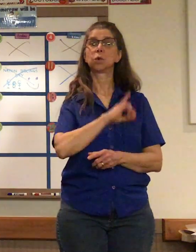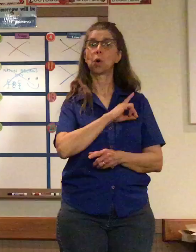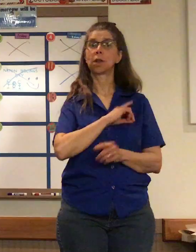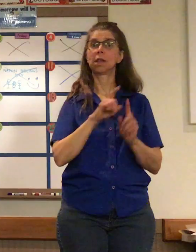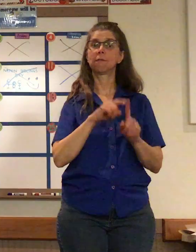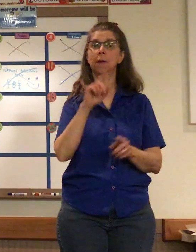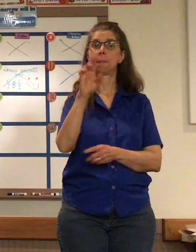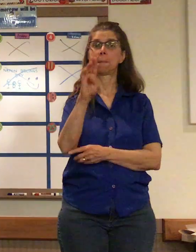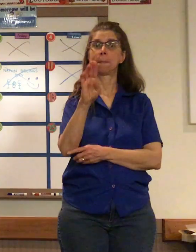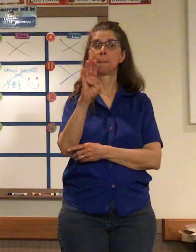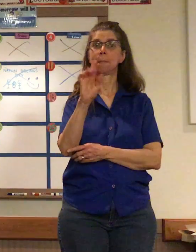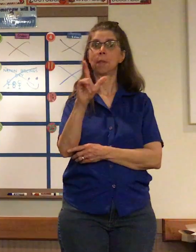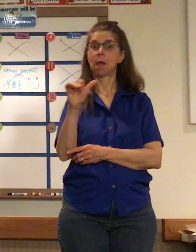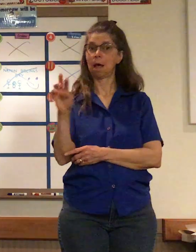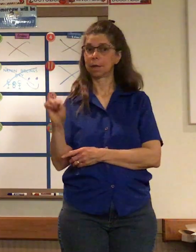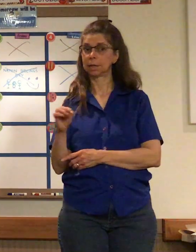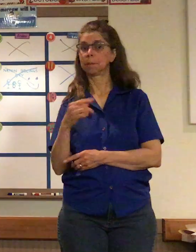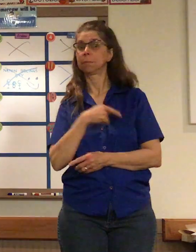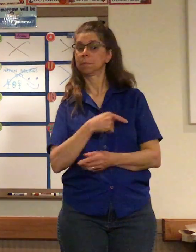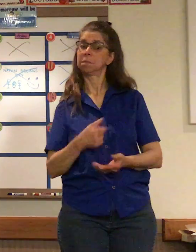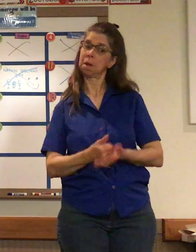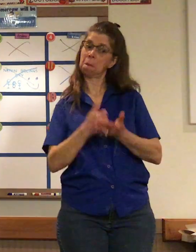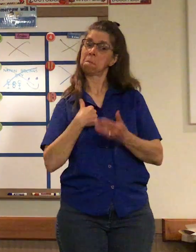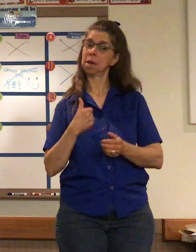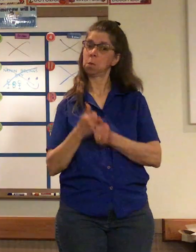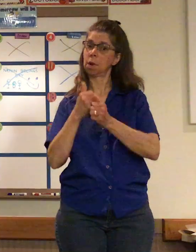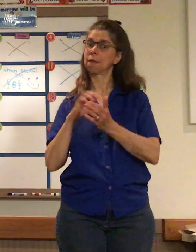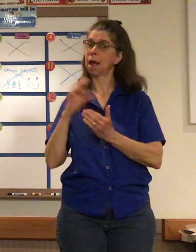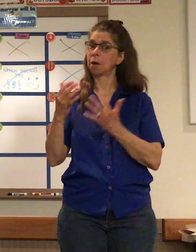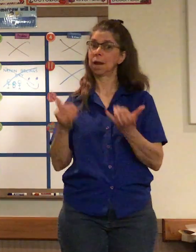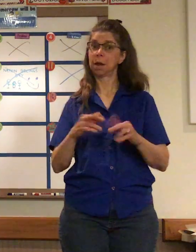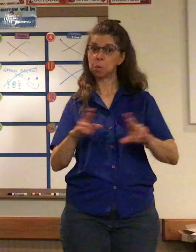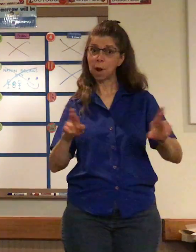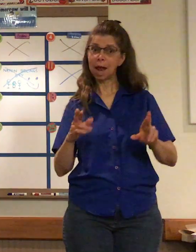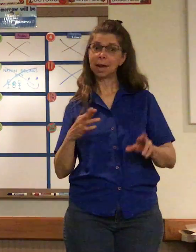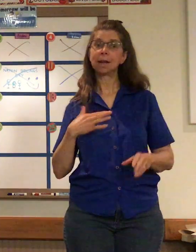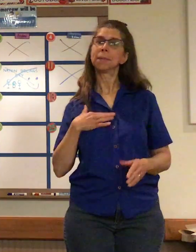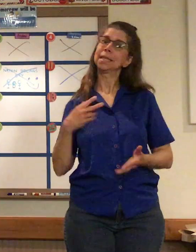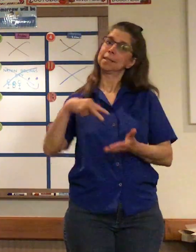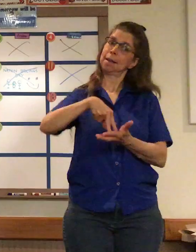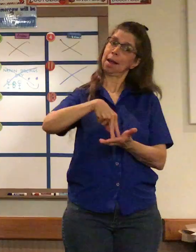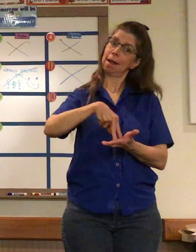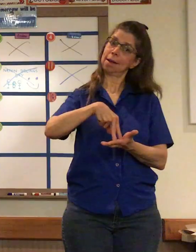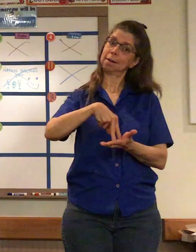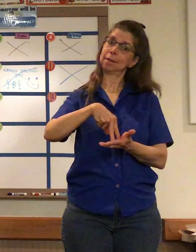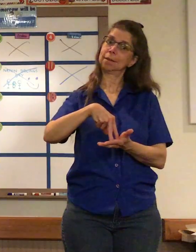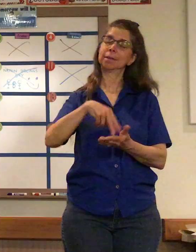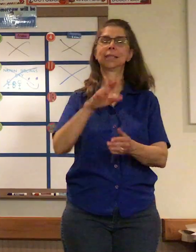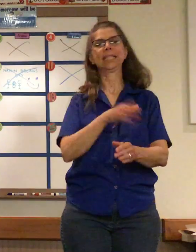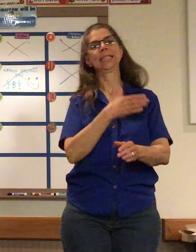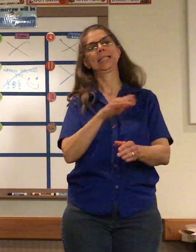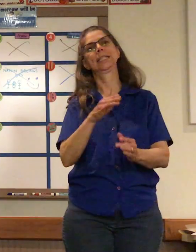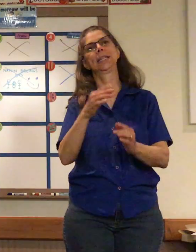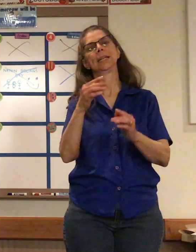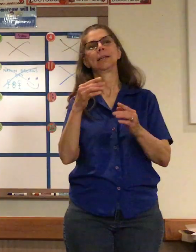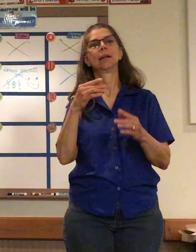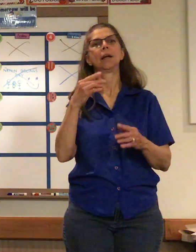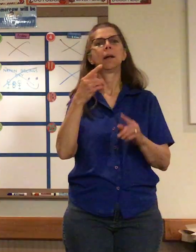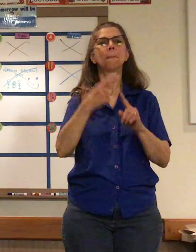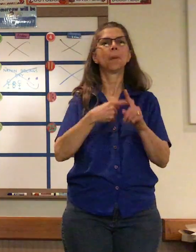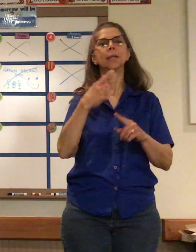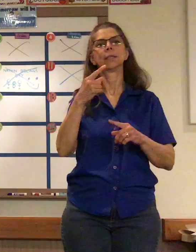and she's going to be helping me with calendar today. So if you're ready, go ahead and stand up, and we're going to sing our months of the year